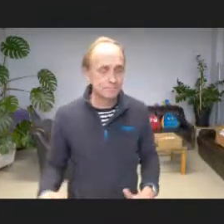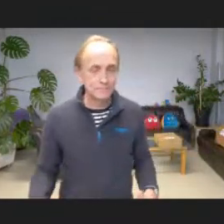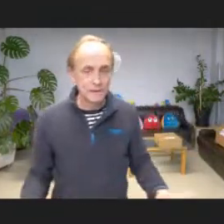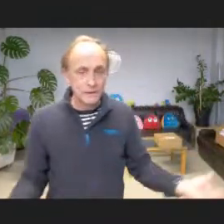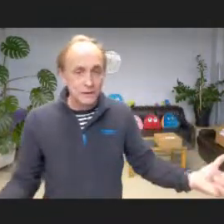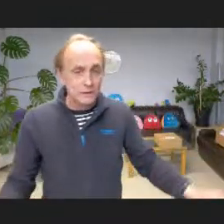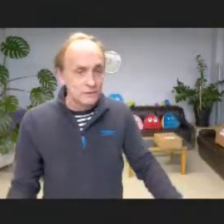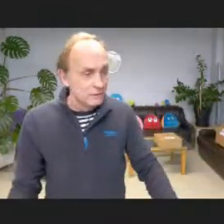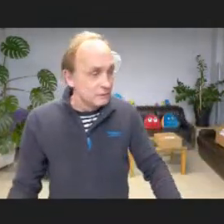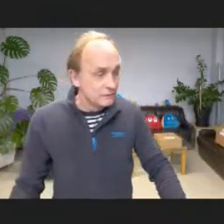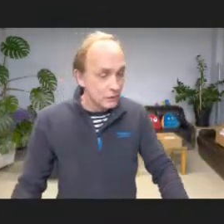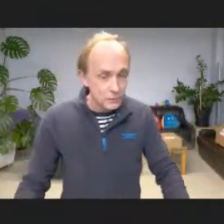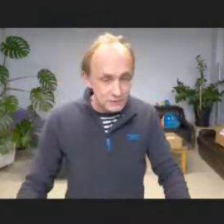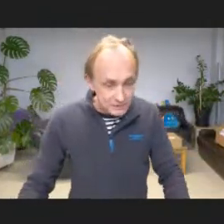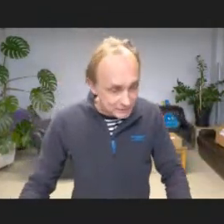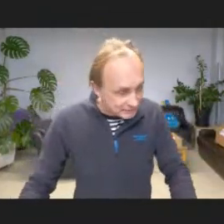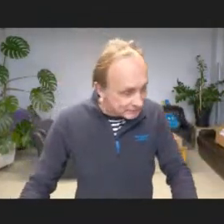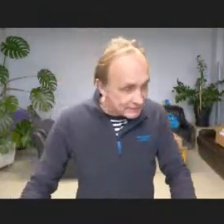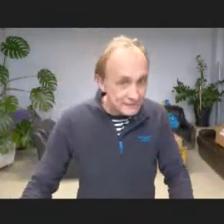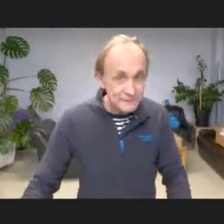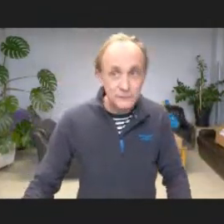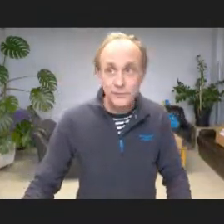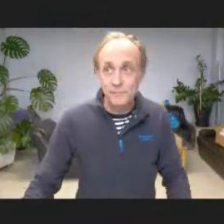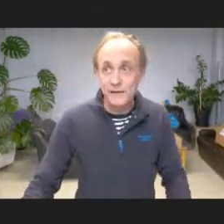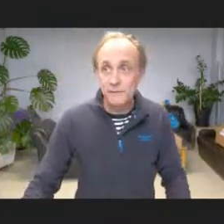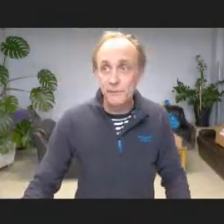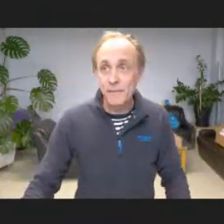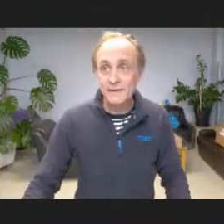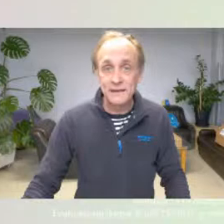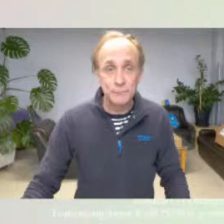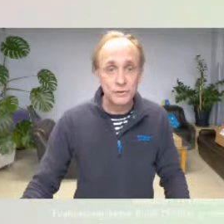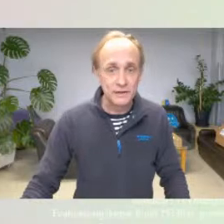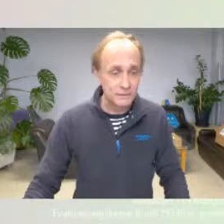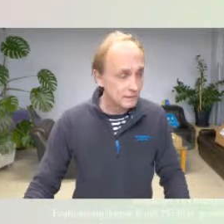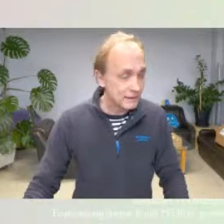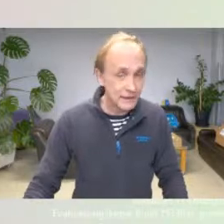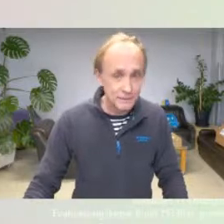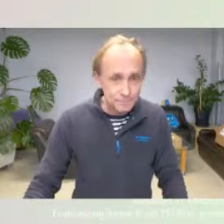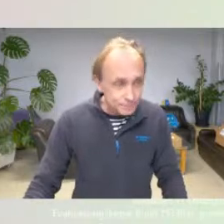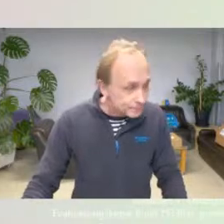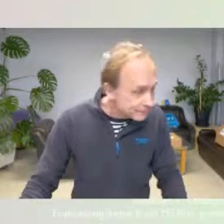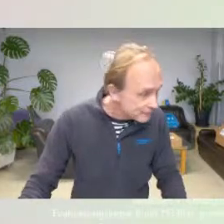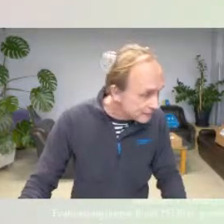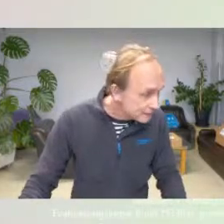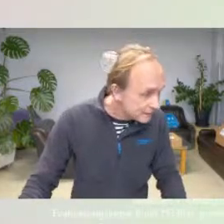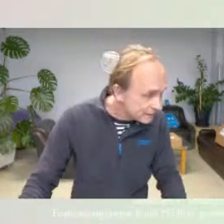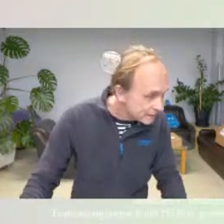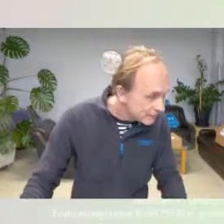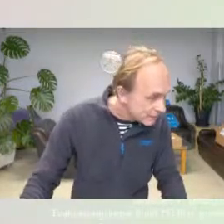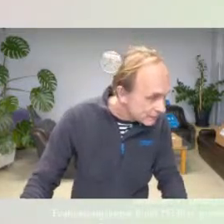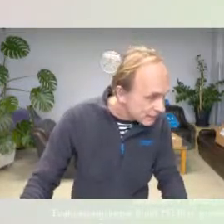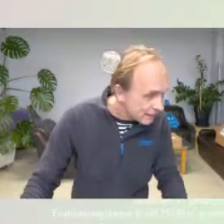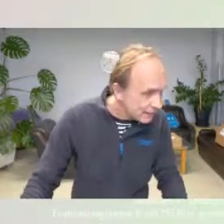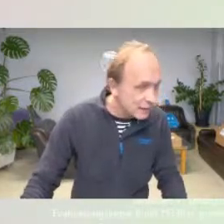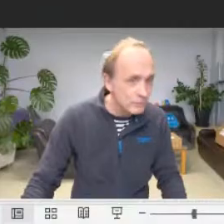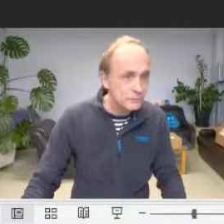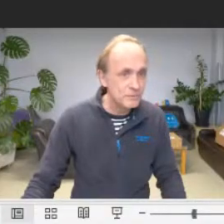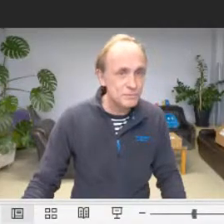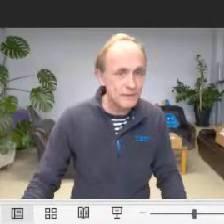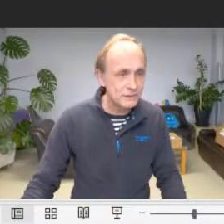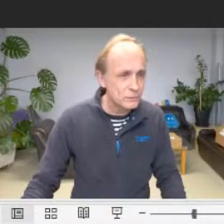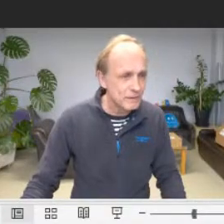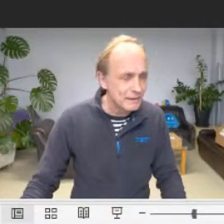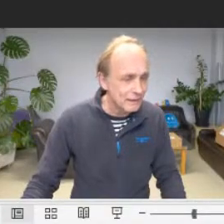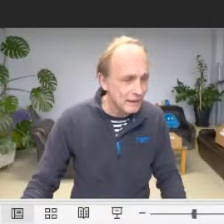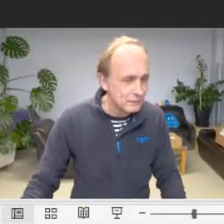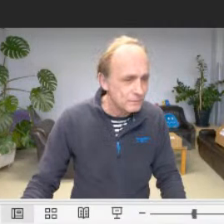client. So that's it from my demo here. And I will